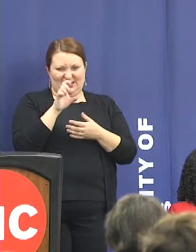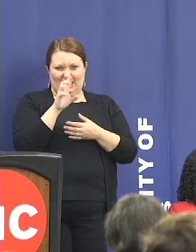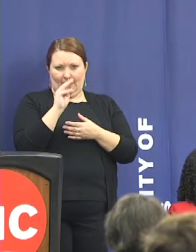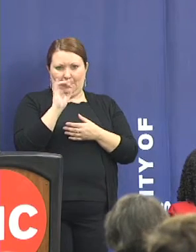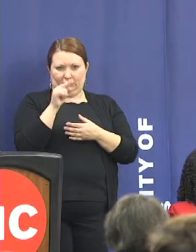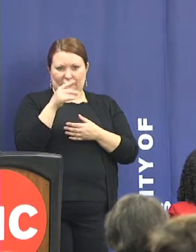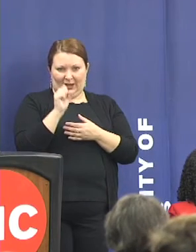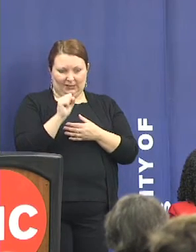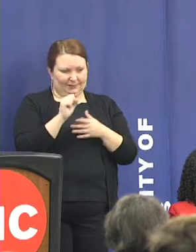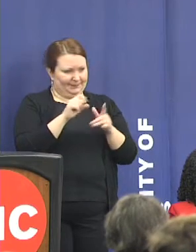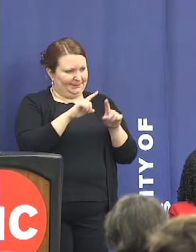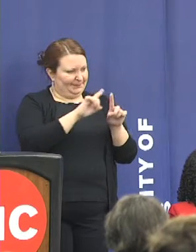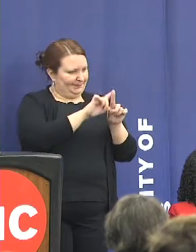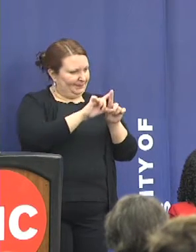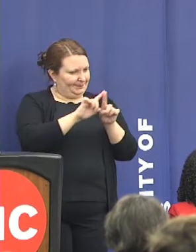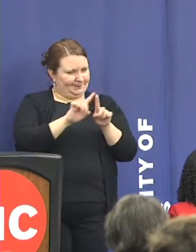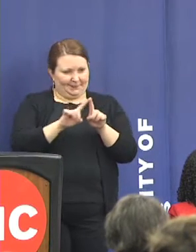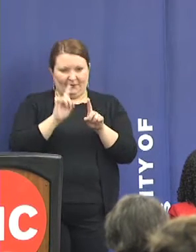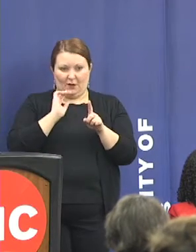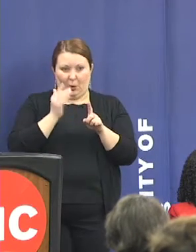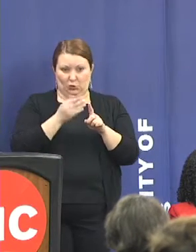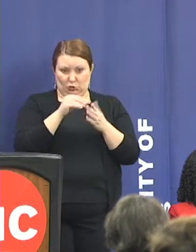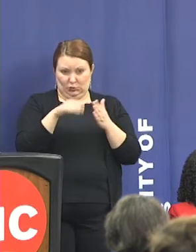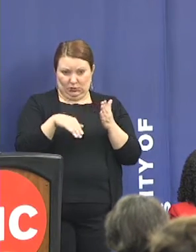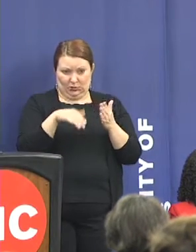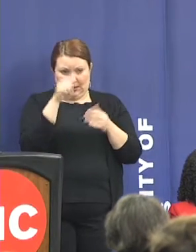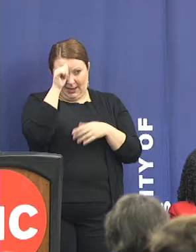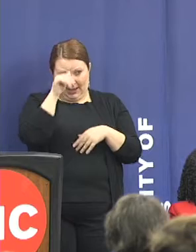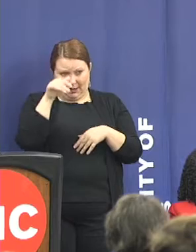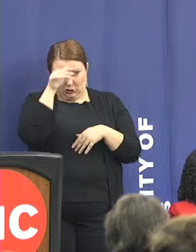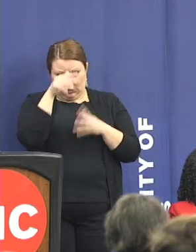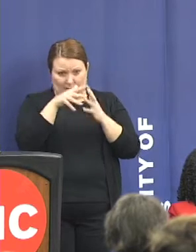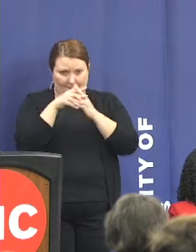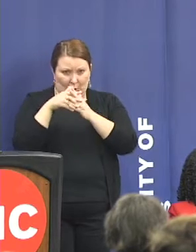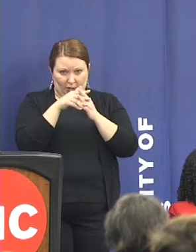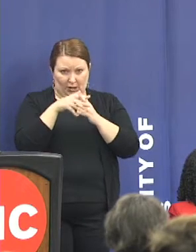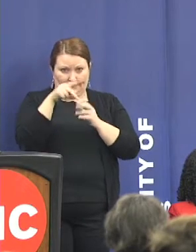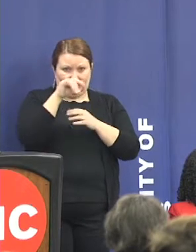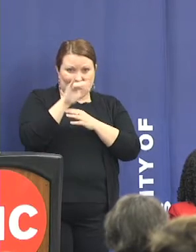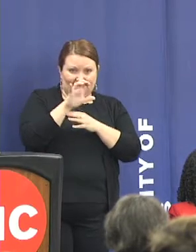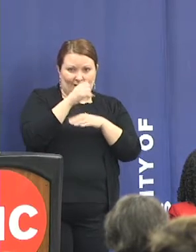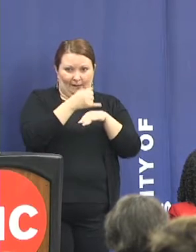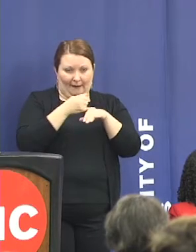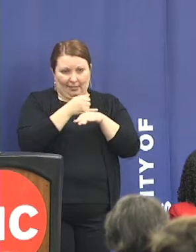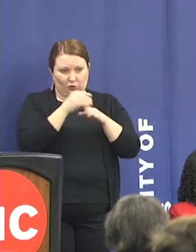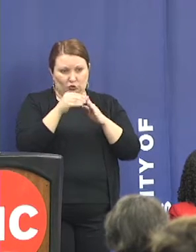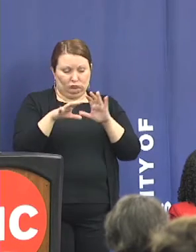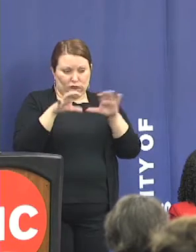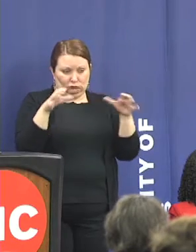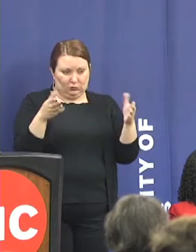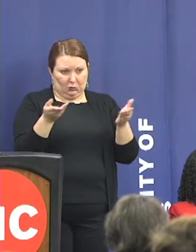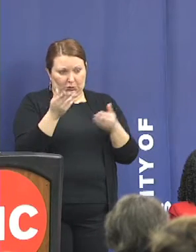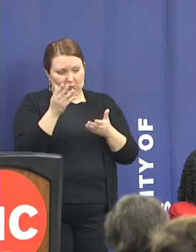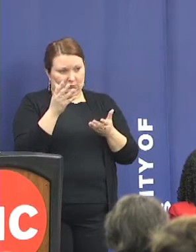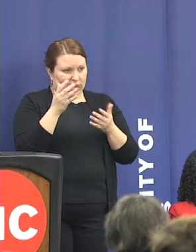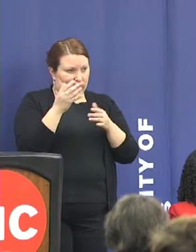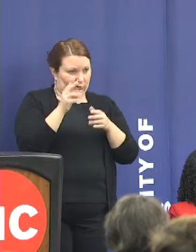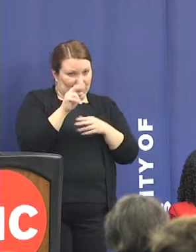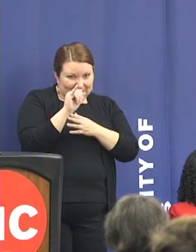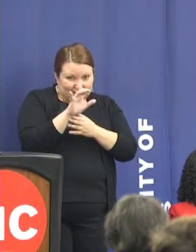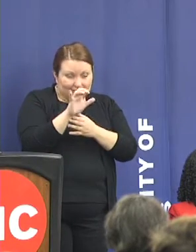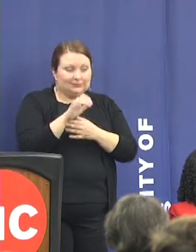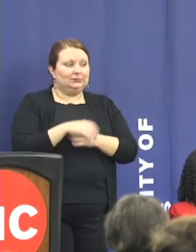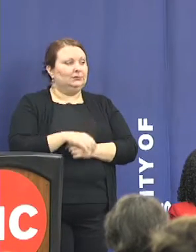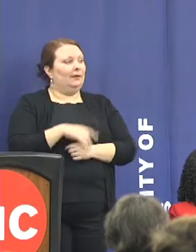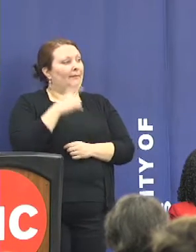demographic of this our student, our Asian American and Pacific Islander student population here on campus. So in some sense,